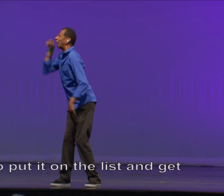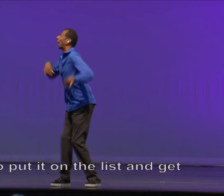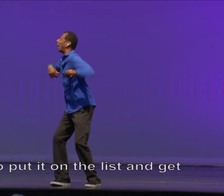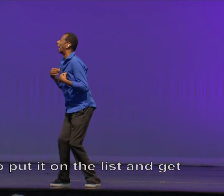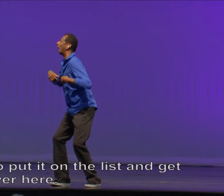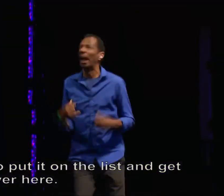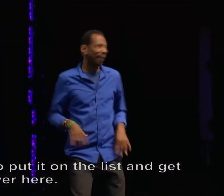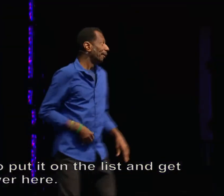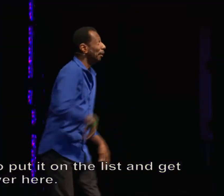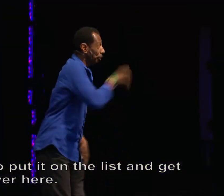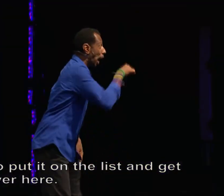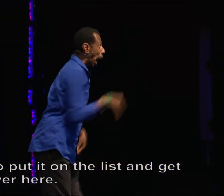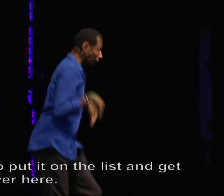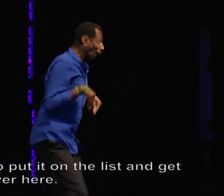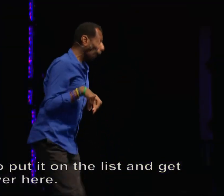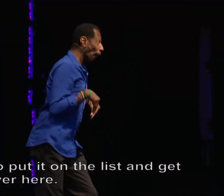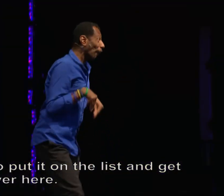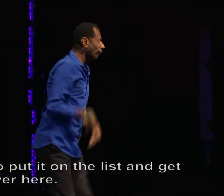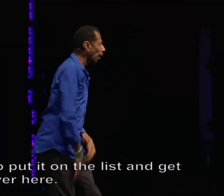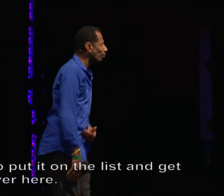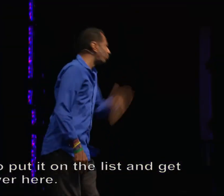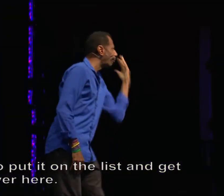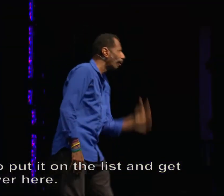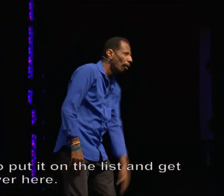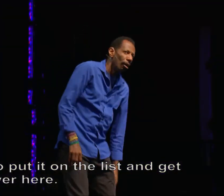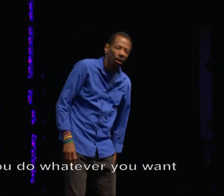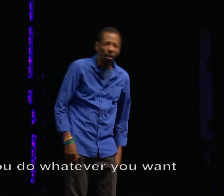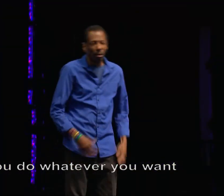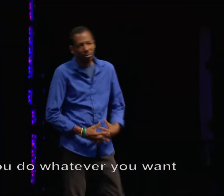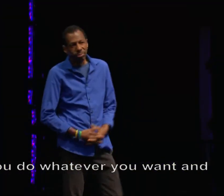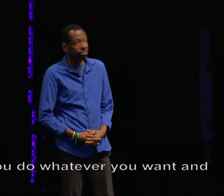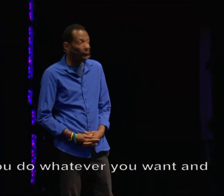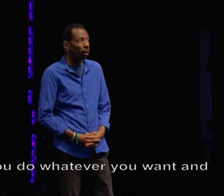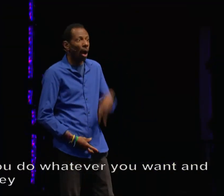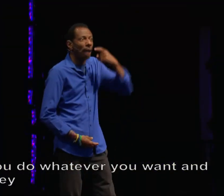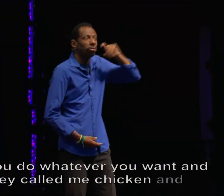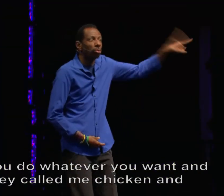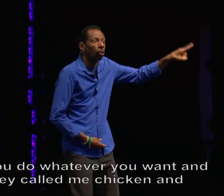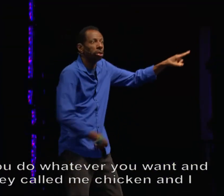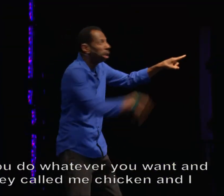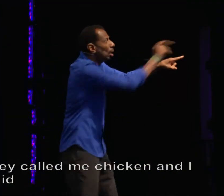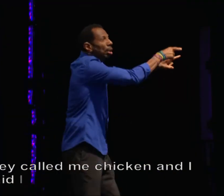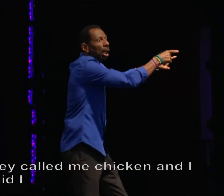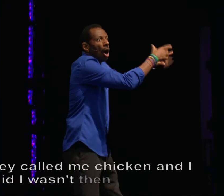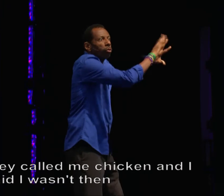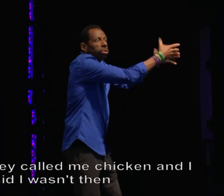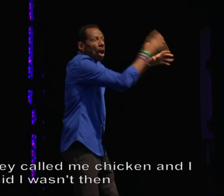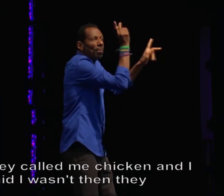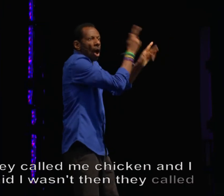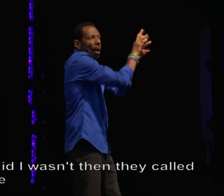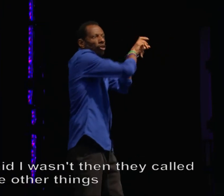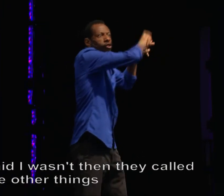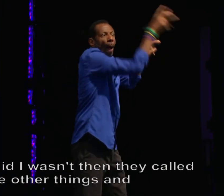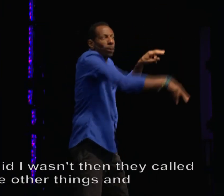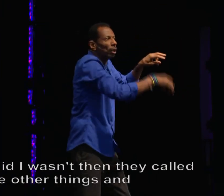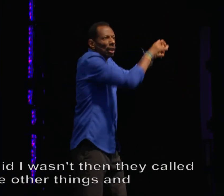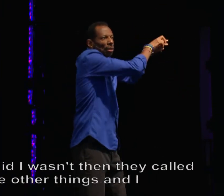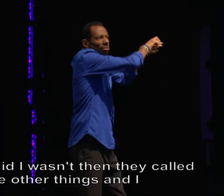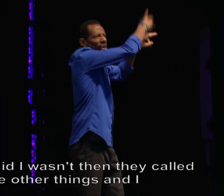you want? And they called me chicken, and I said I wasn't. And then they called me other things, and I said I wasn't. But I